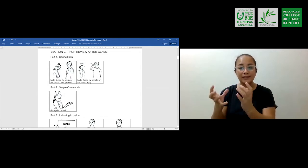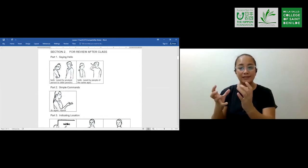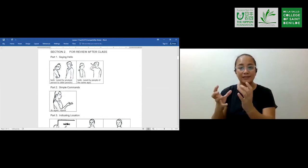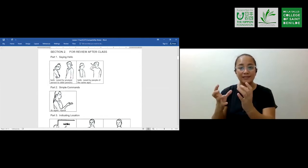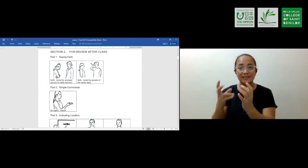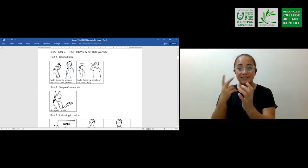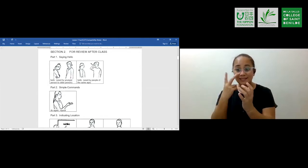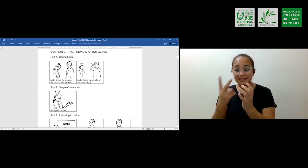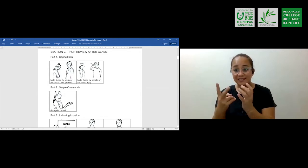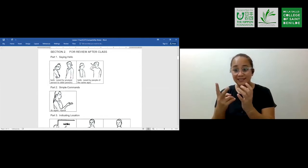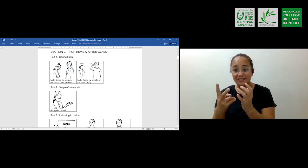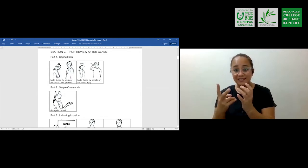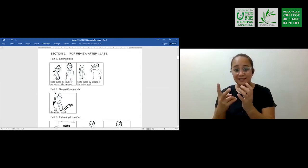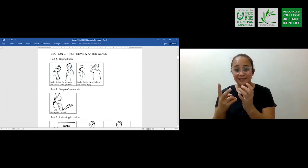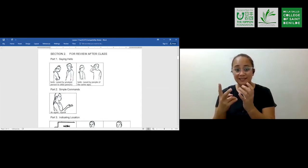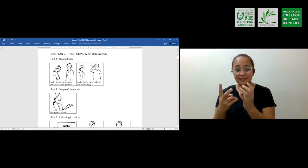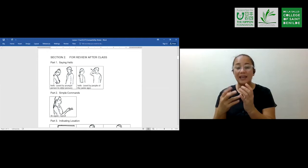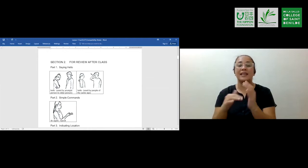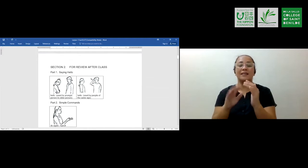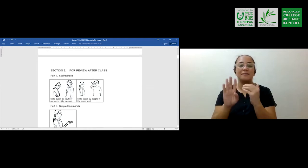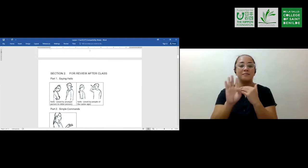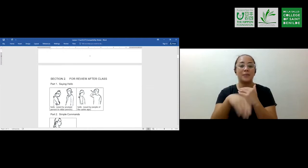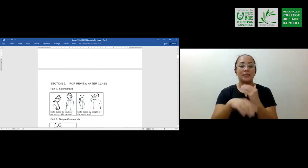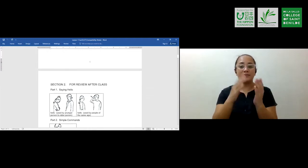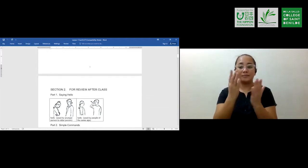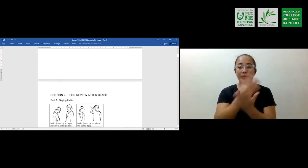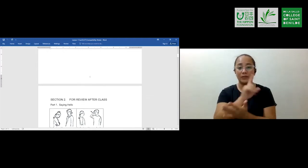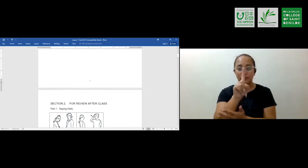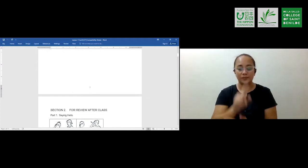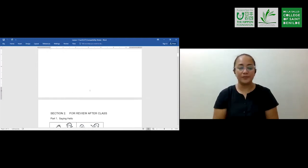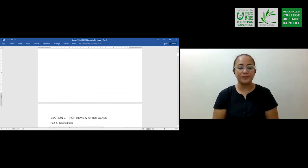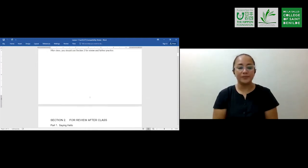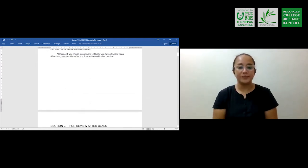Again, if we go back up to the first page,